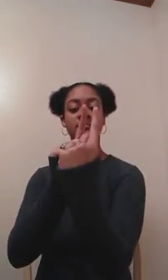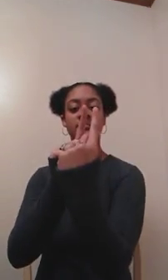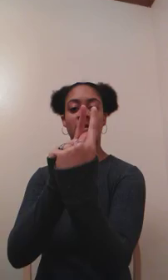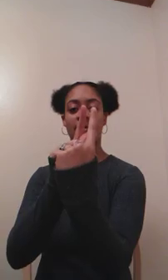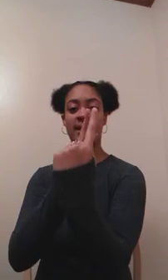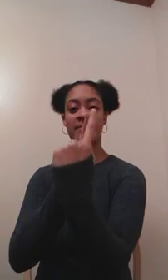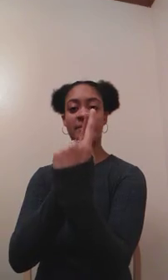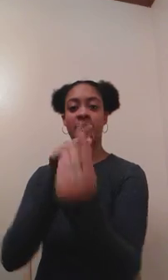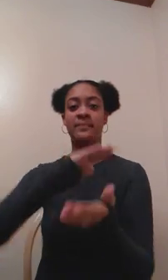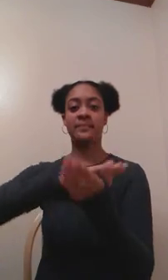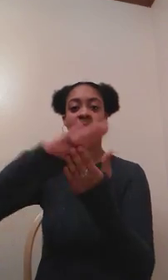Okay?